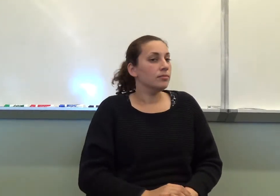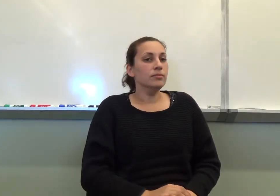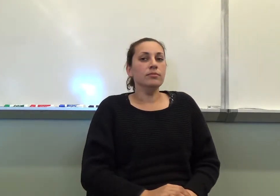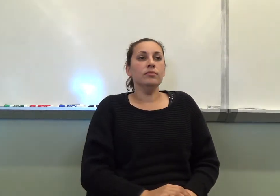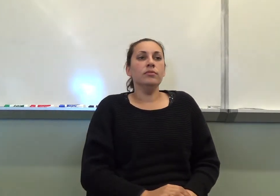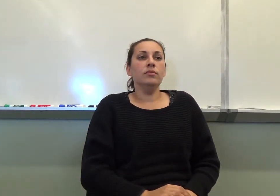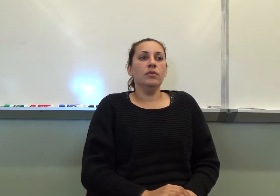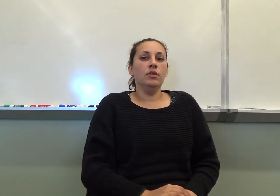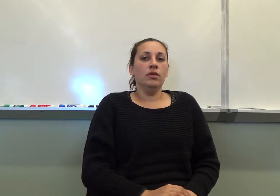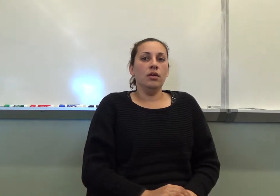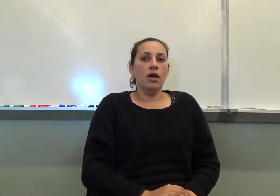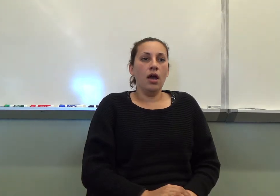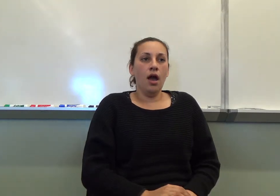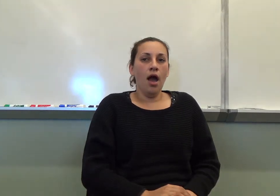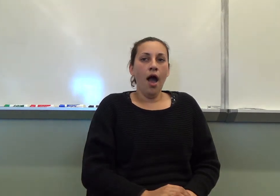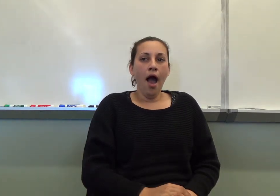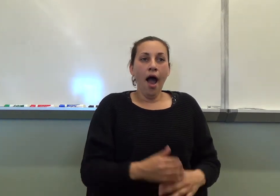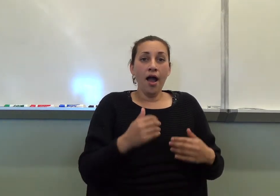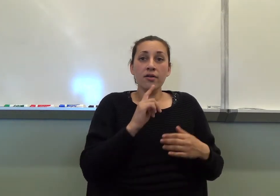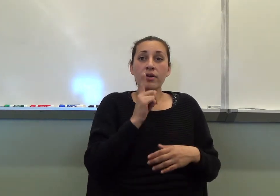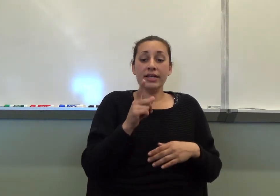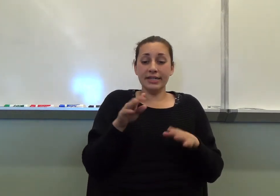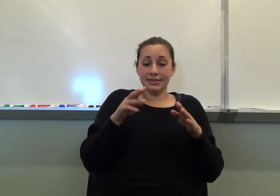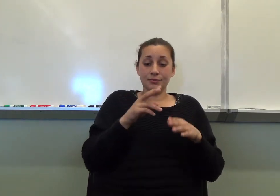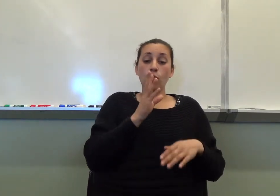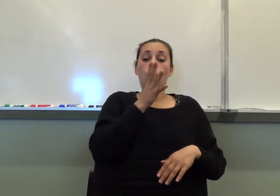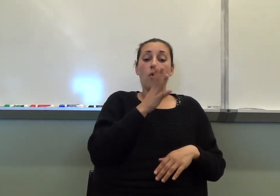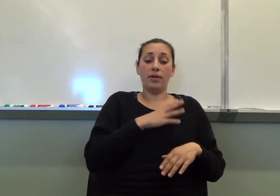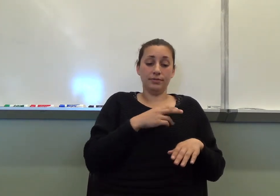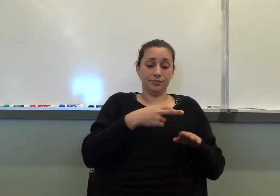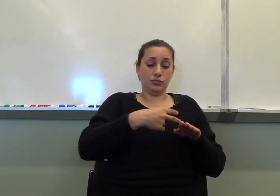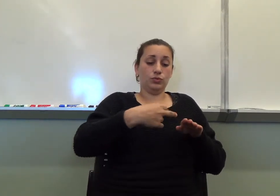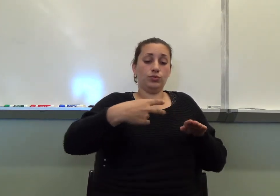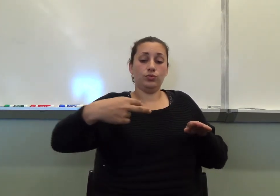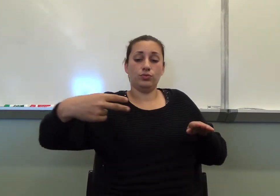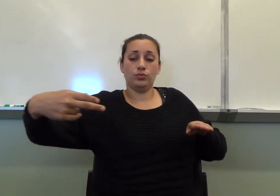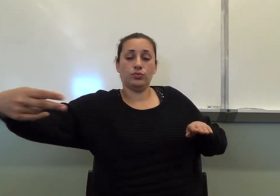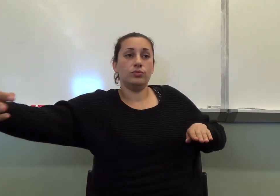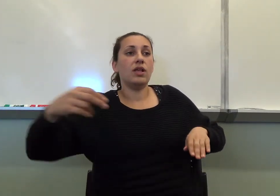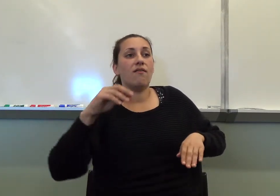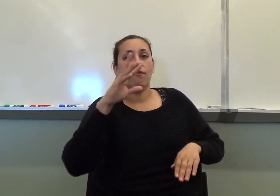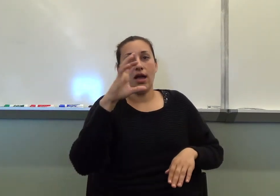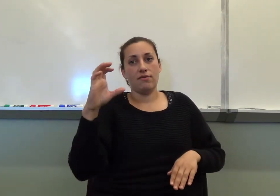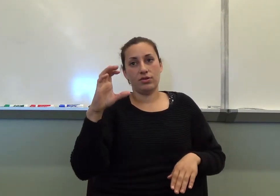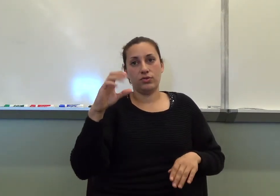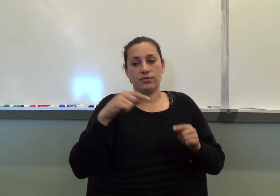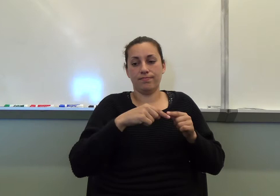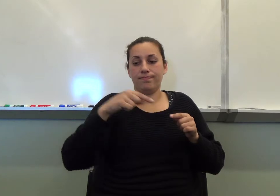So she actually goes 500 yards instead of 400 yards to cross the river.